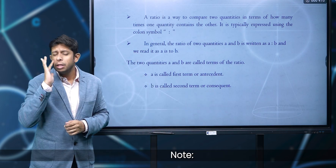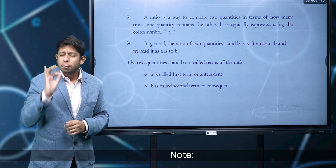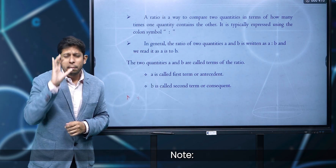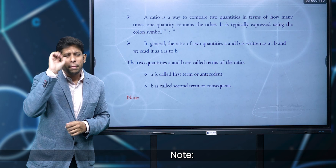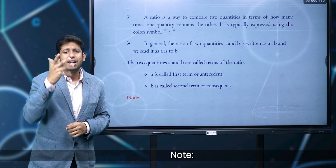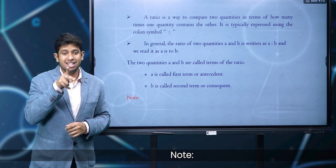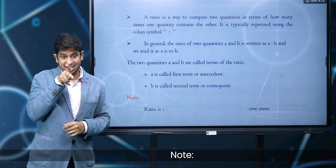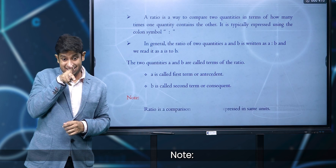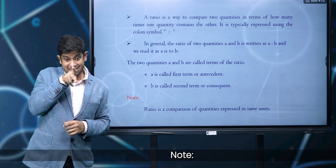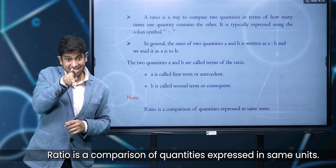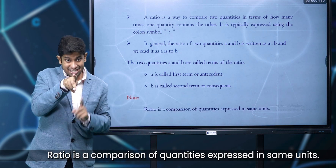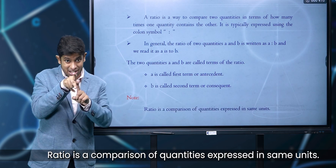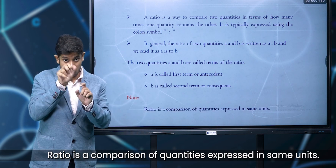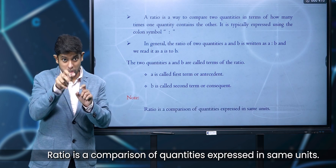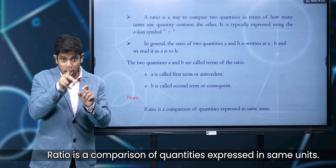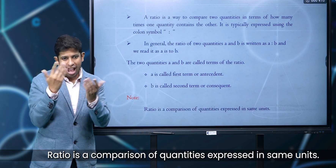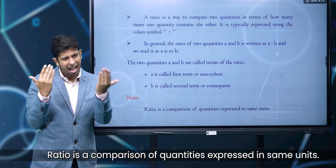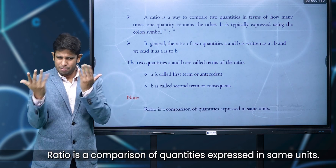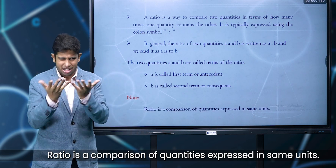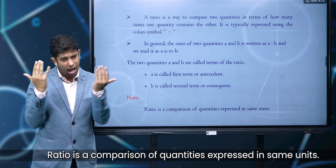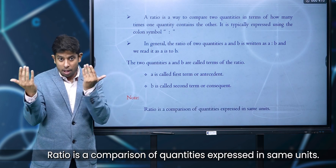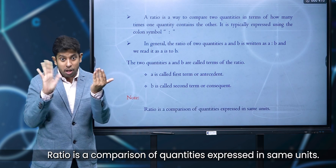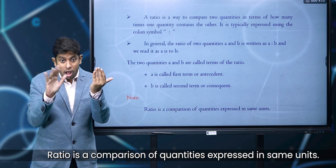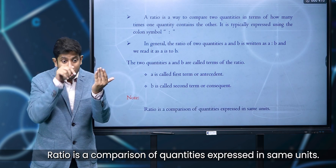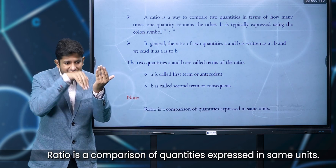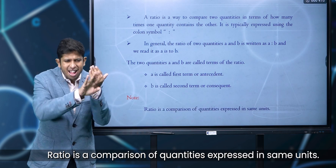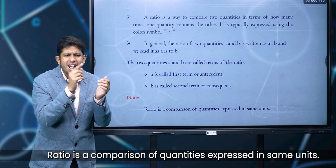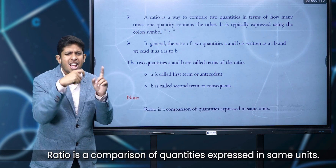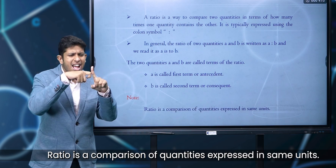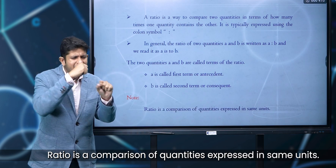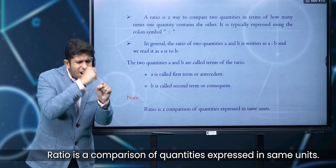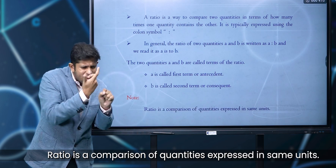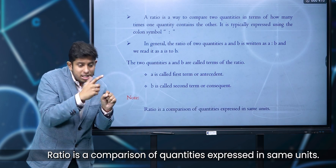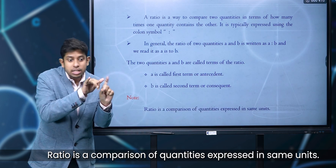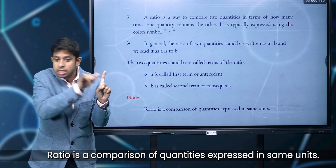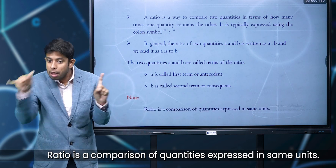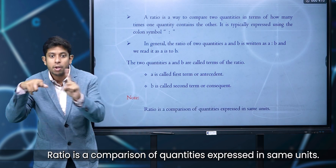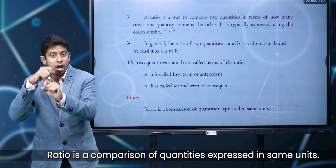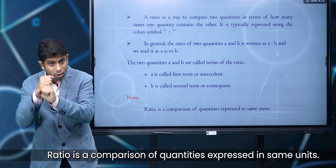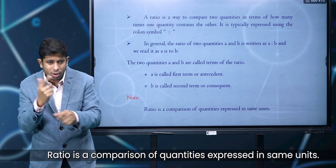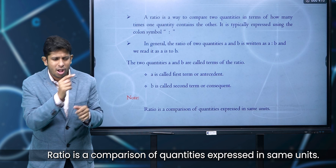Note: ratio is a comparison of quantities expressed in same units.